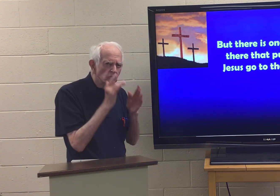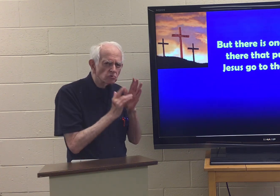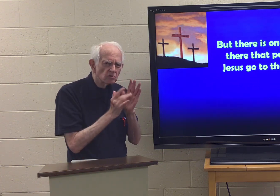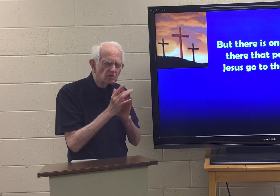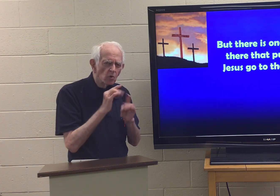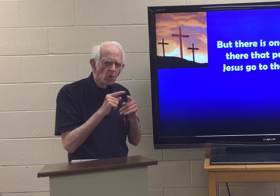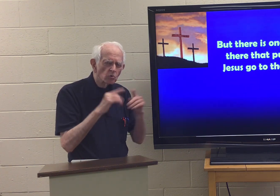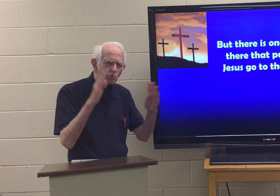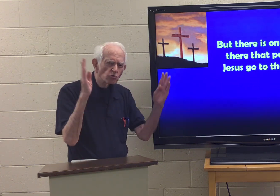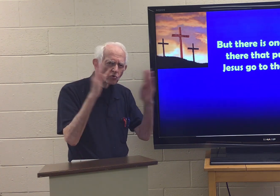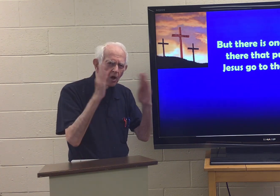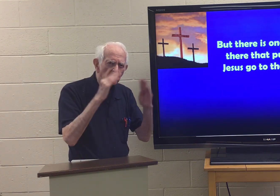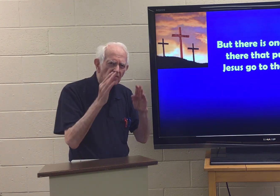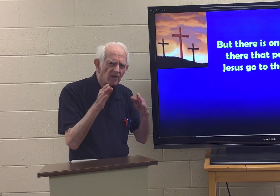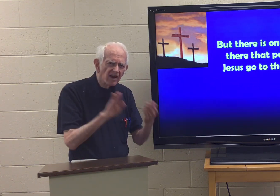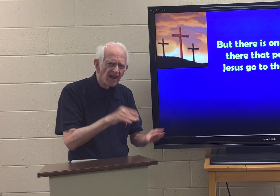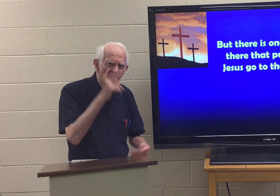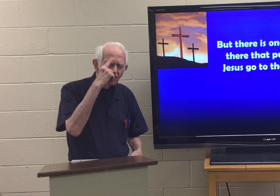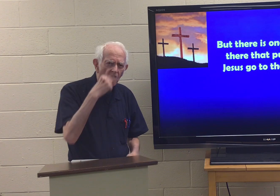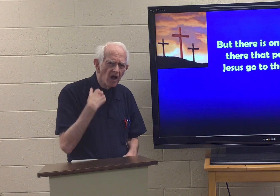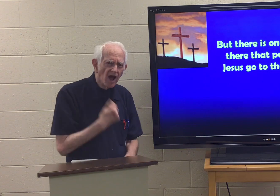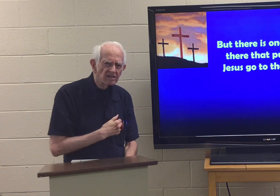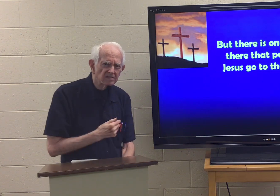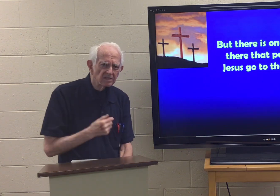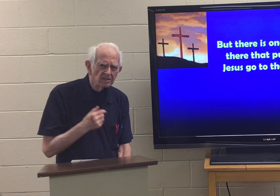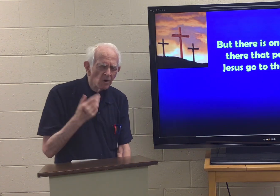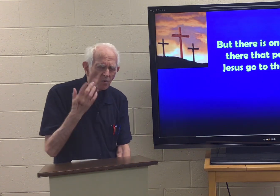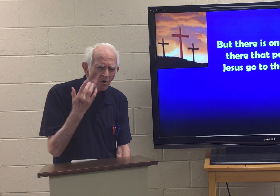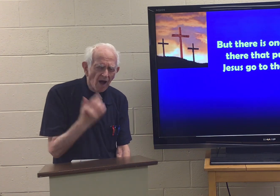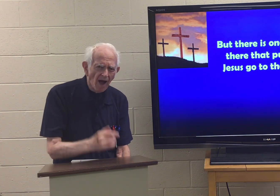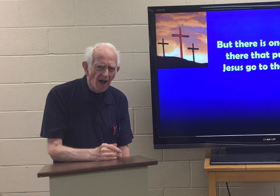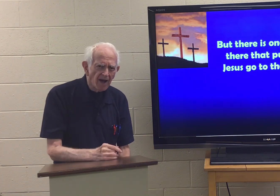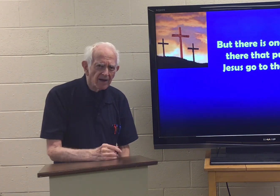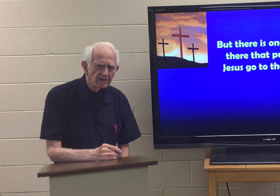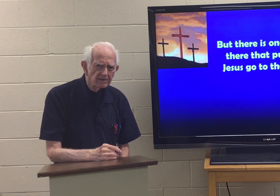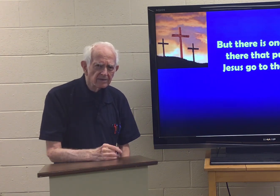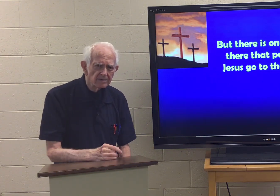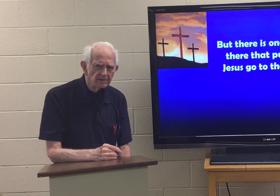Why would Jesus go through the trouble of dying for us? Why?